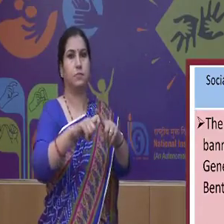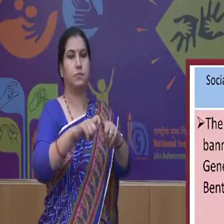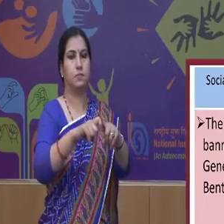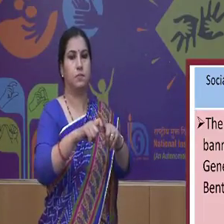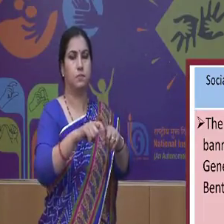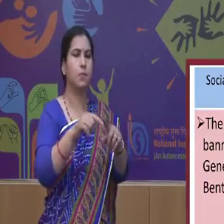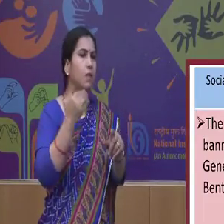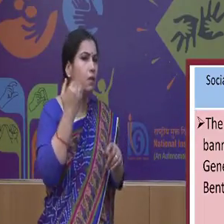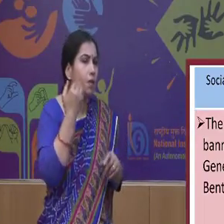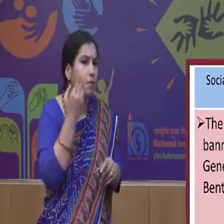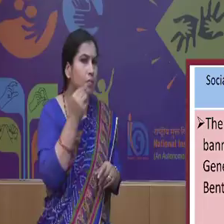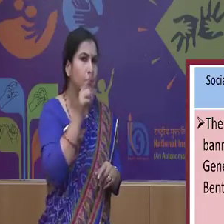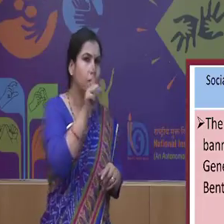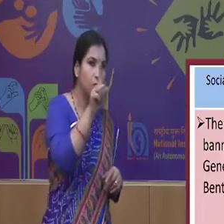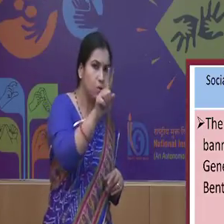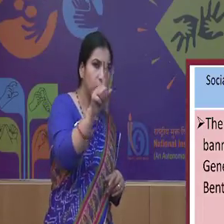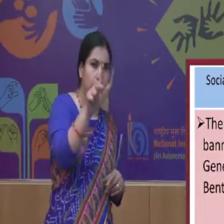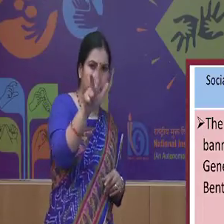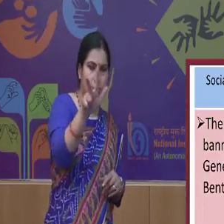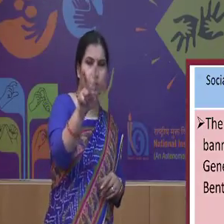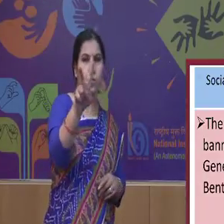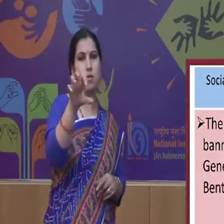In the year 1829.